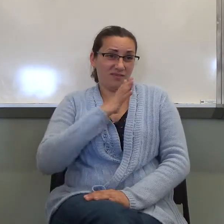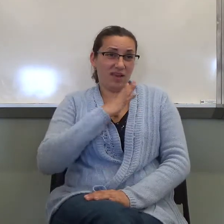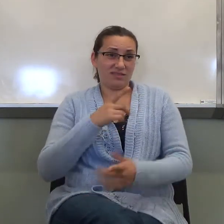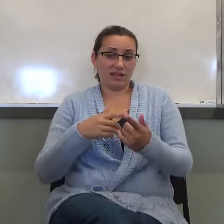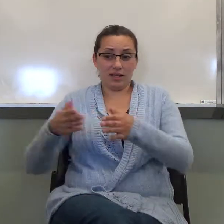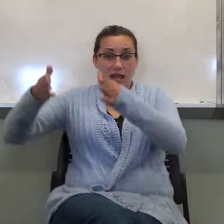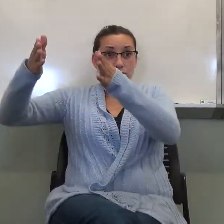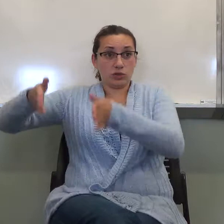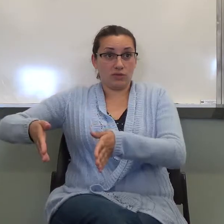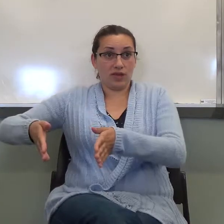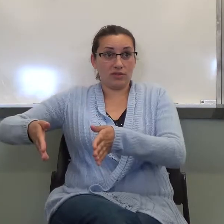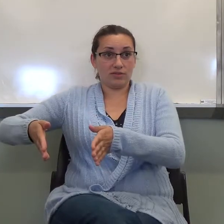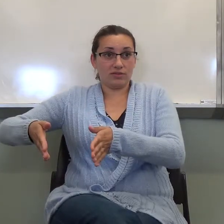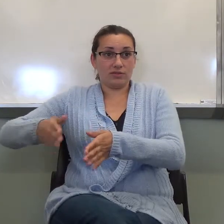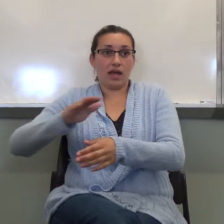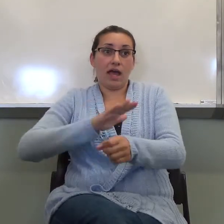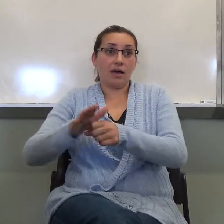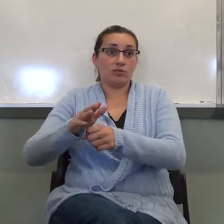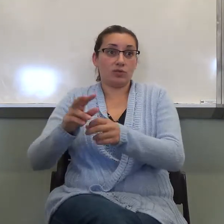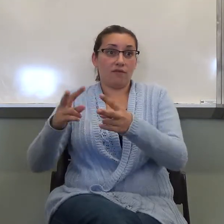And attach